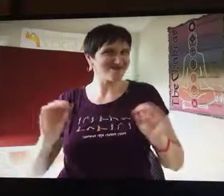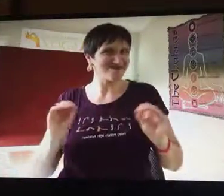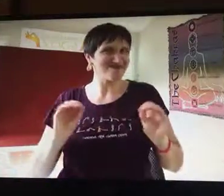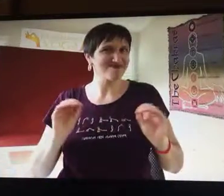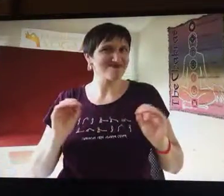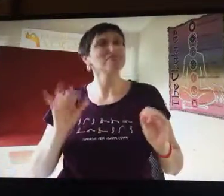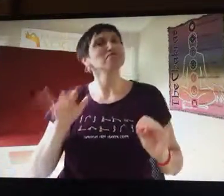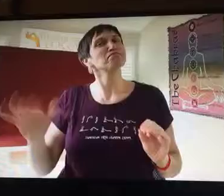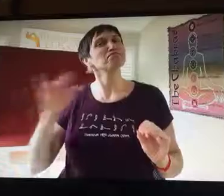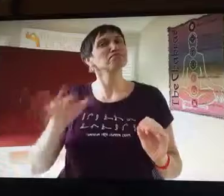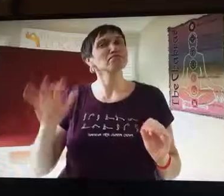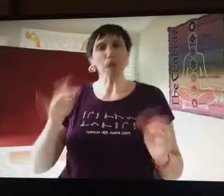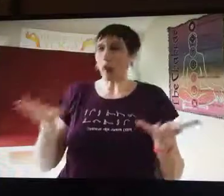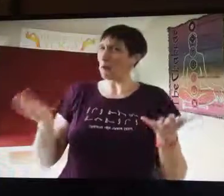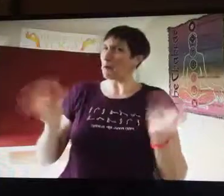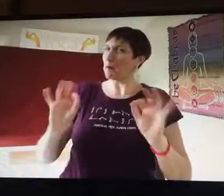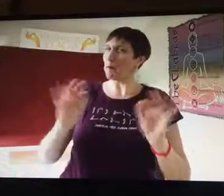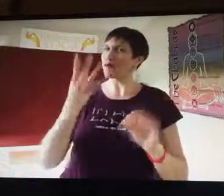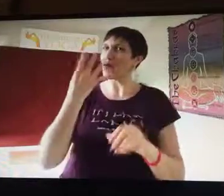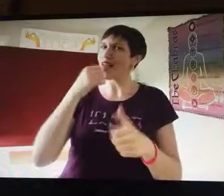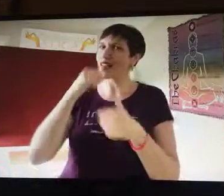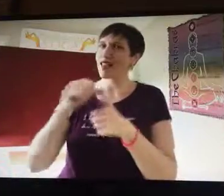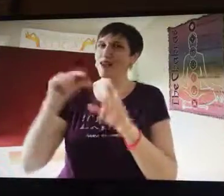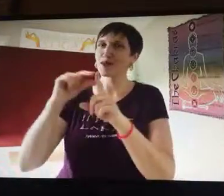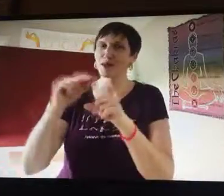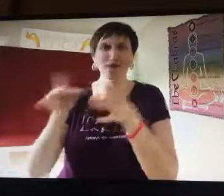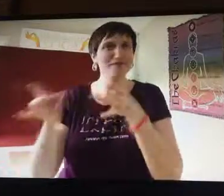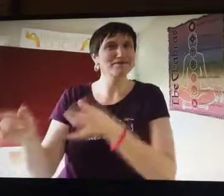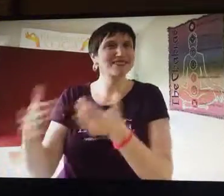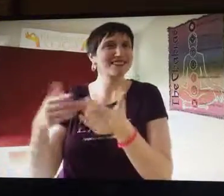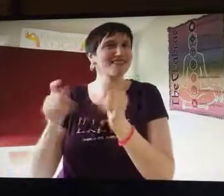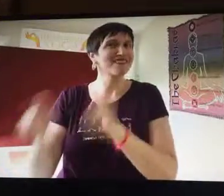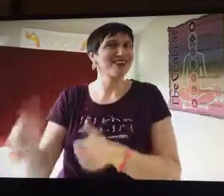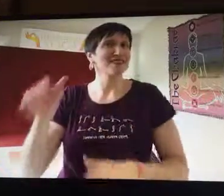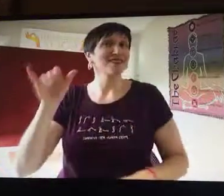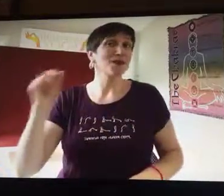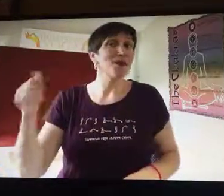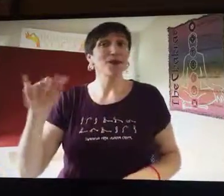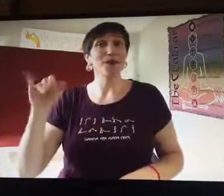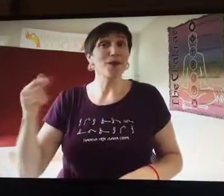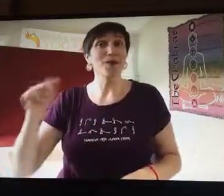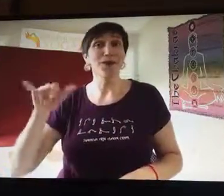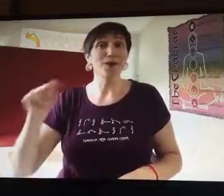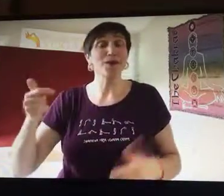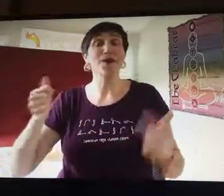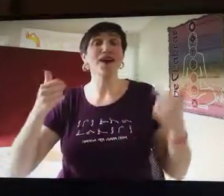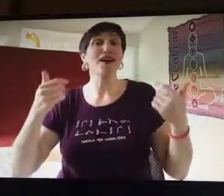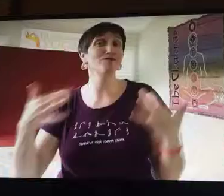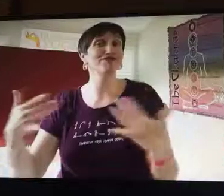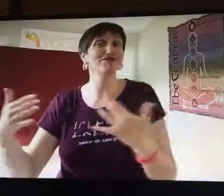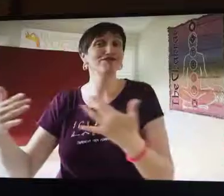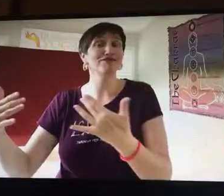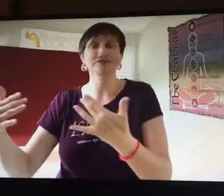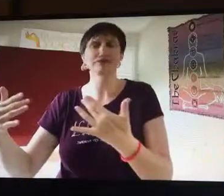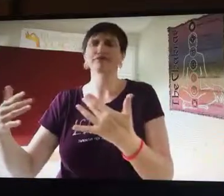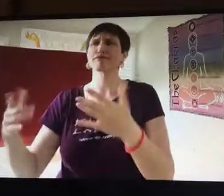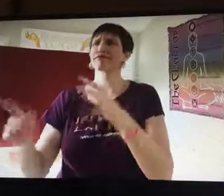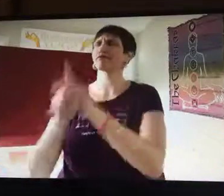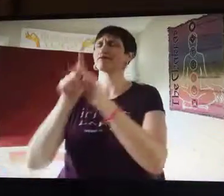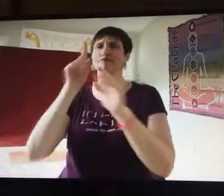There isn't a sign for yoga. It's fingerspelled. It's nothing much, just 4 little fast letters. And